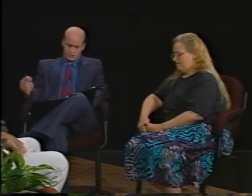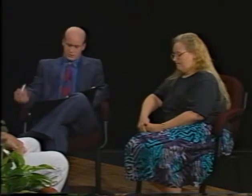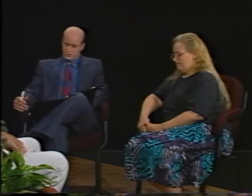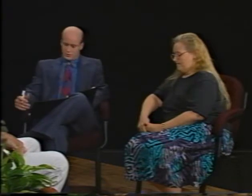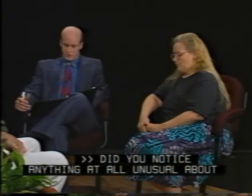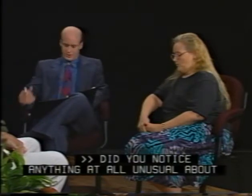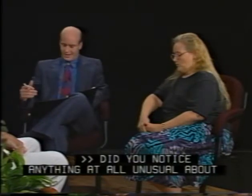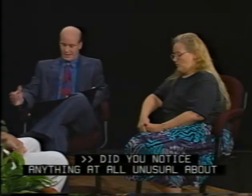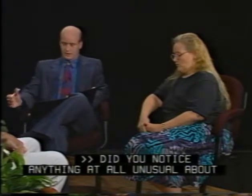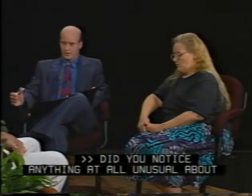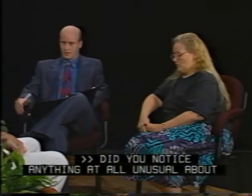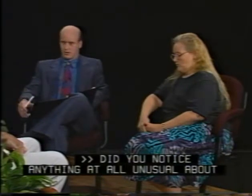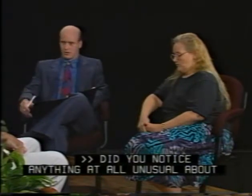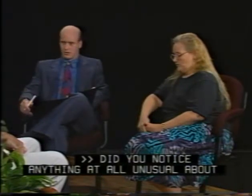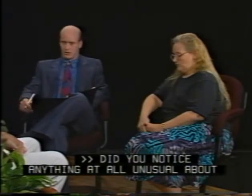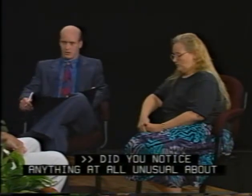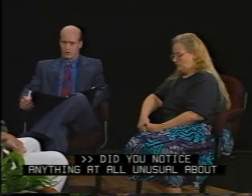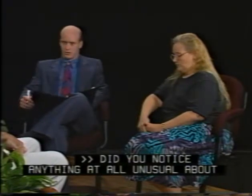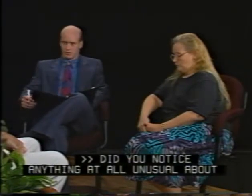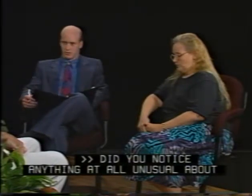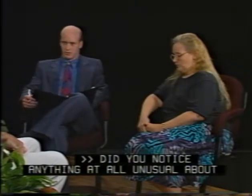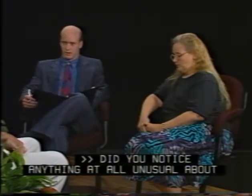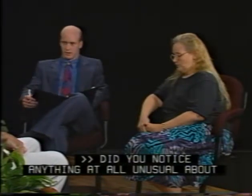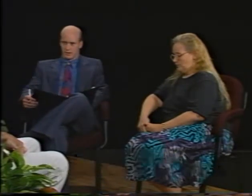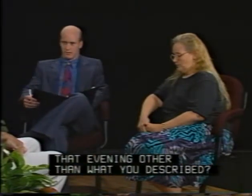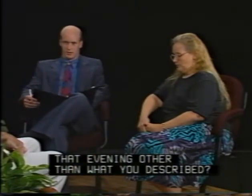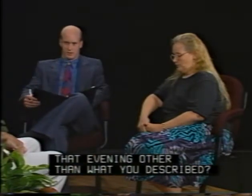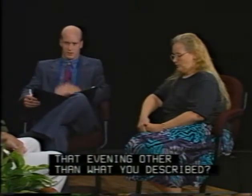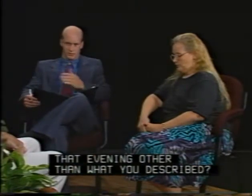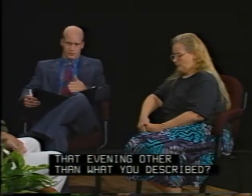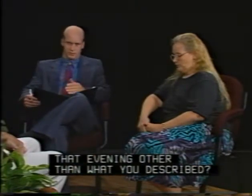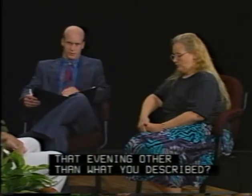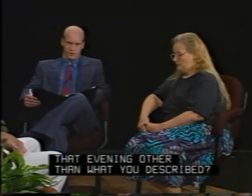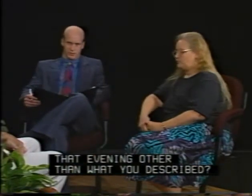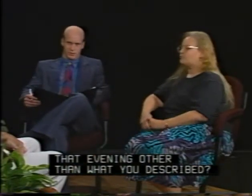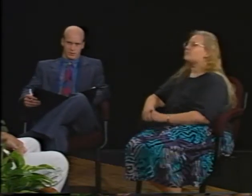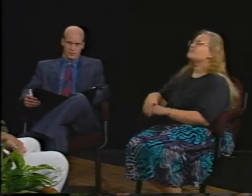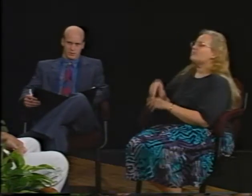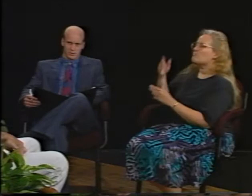Did you notice anything at all unusual about that evening other than what you've described?